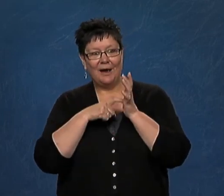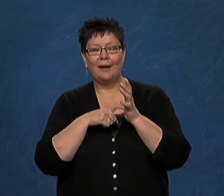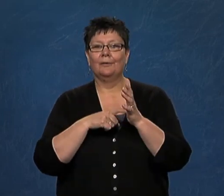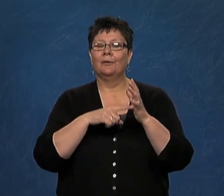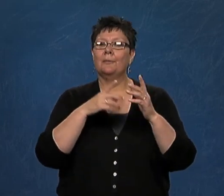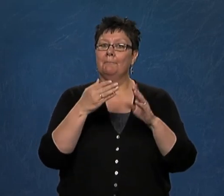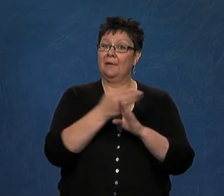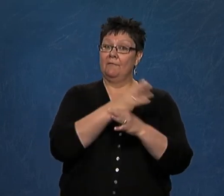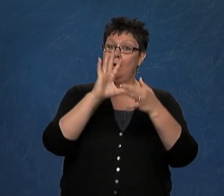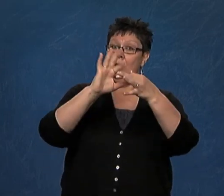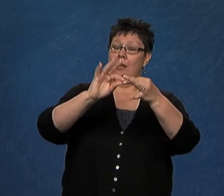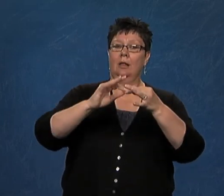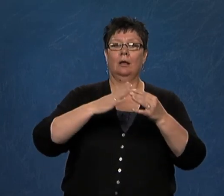in Wisconsin is